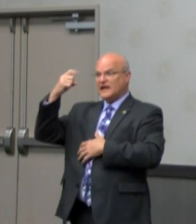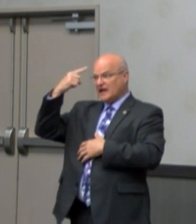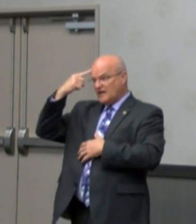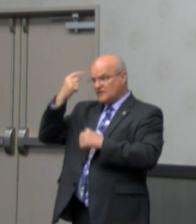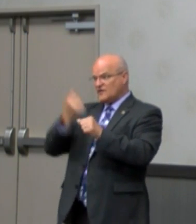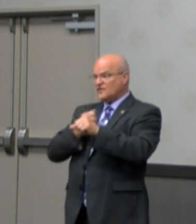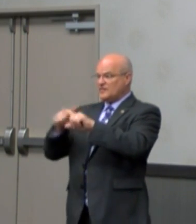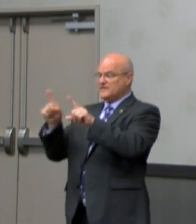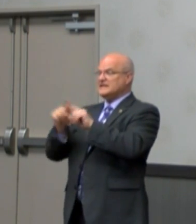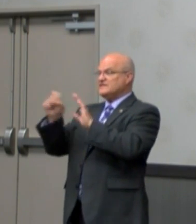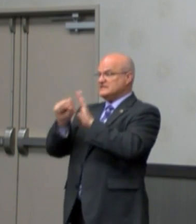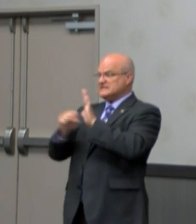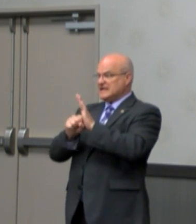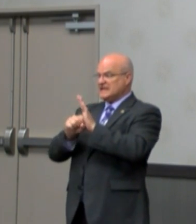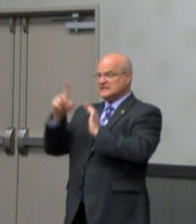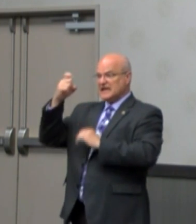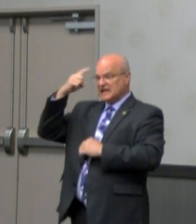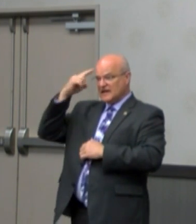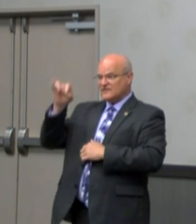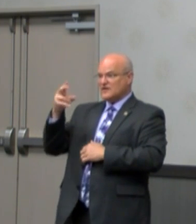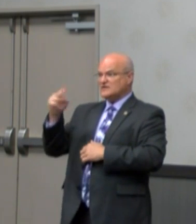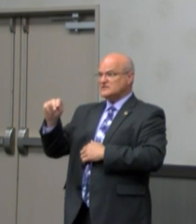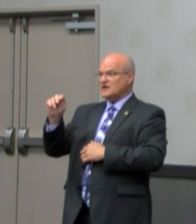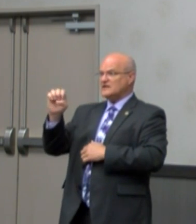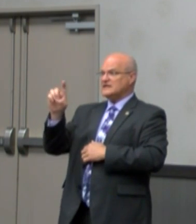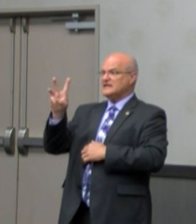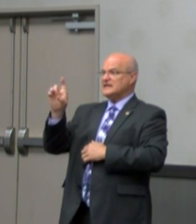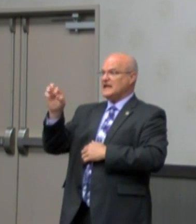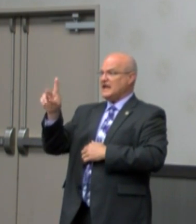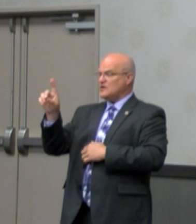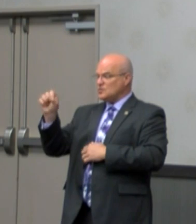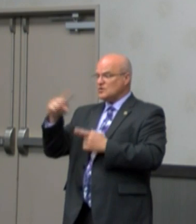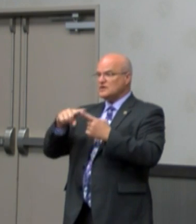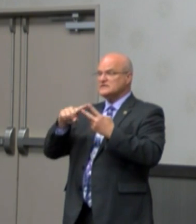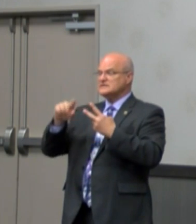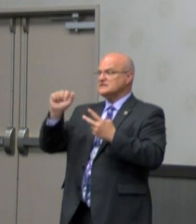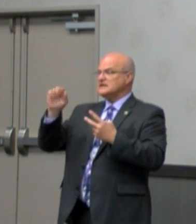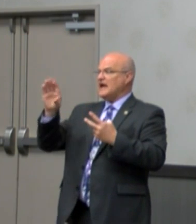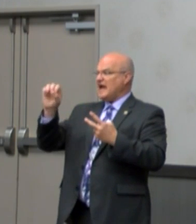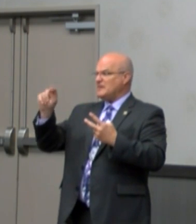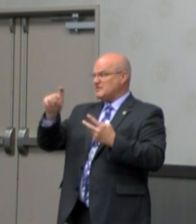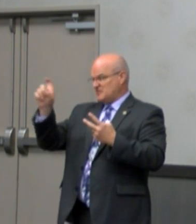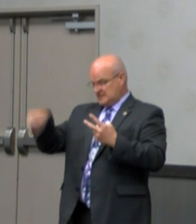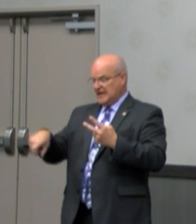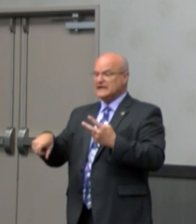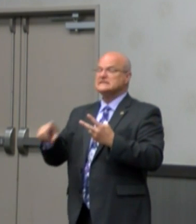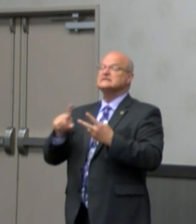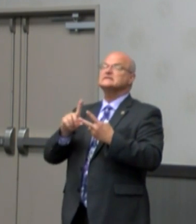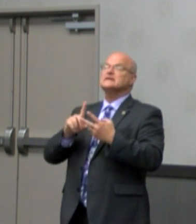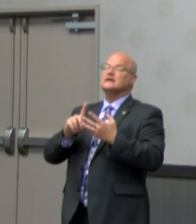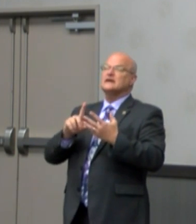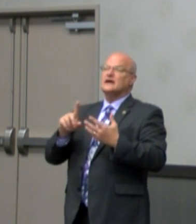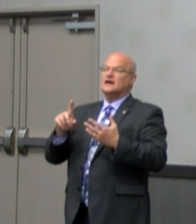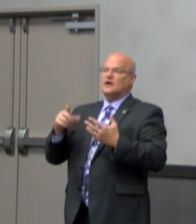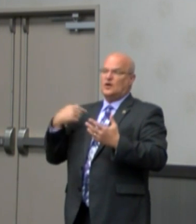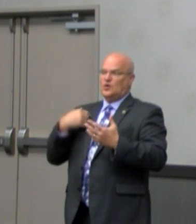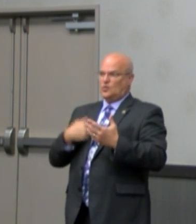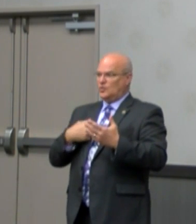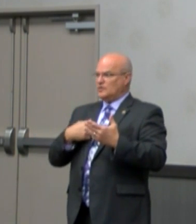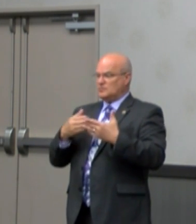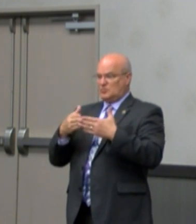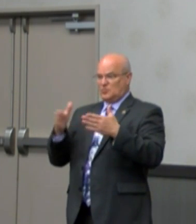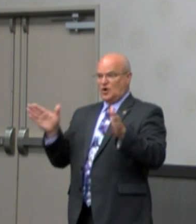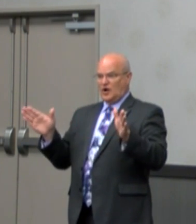governors from the different states, Governor John Bell Edwards and Governor Abbott of Texas, of course,